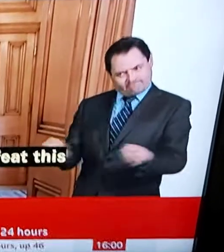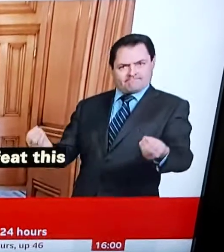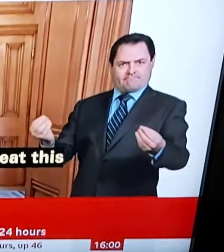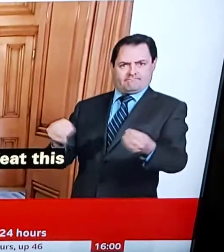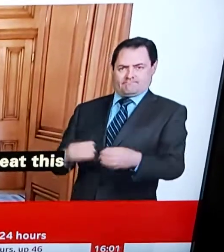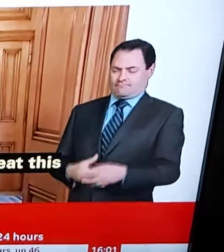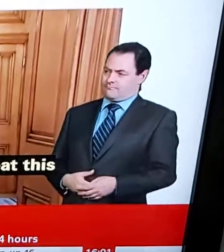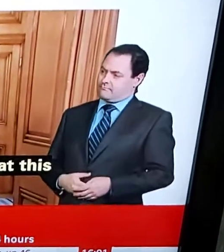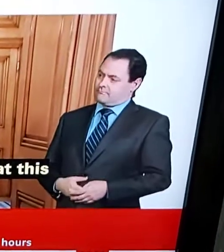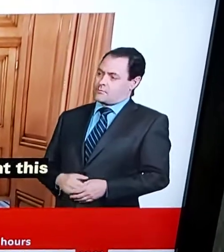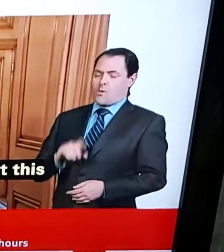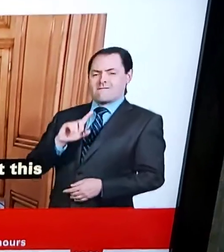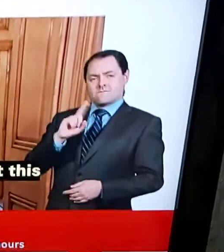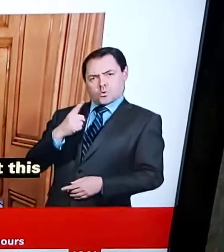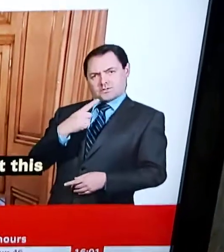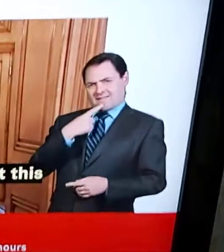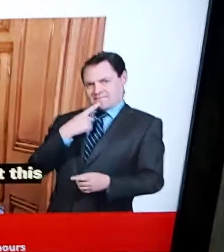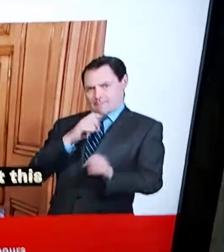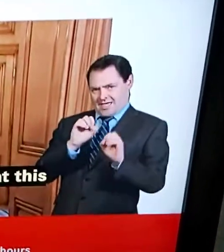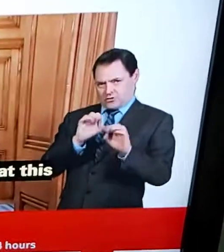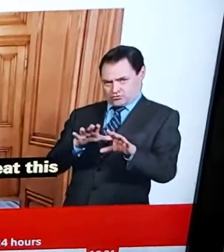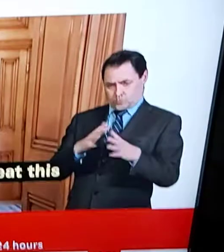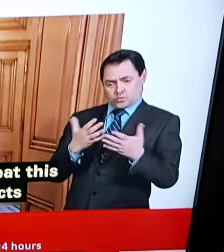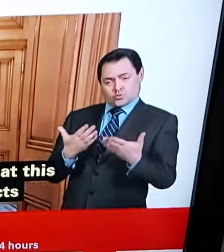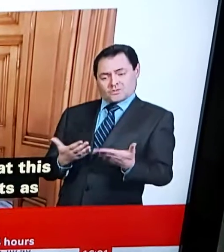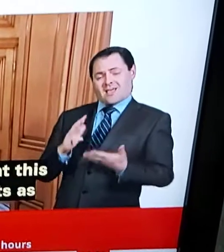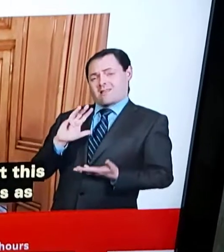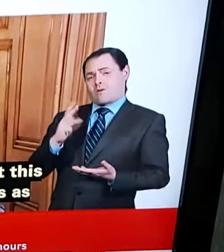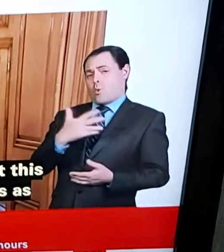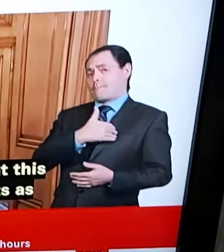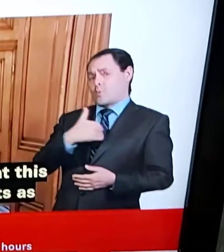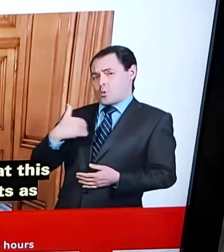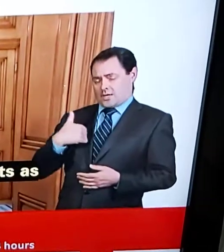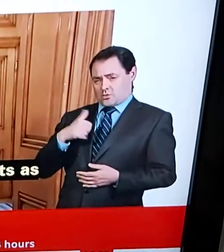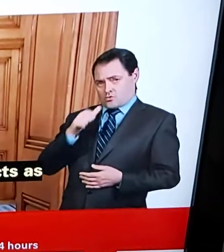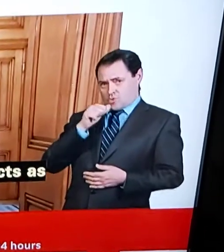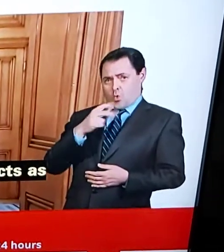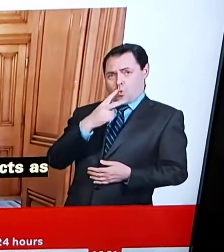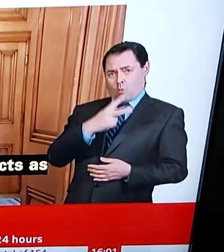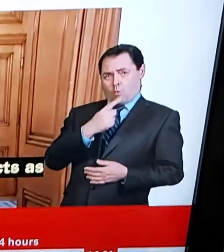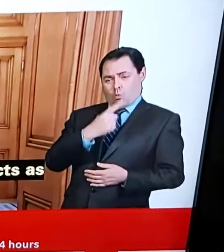stand today. As of 9 a.m. today, a total of 183,190